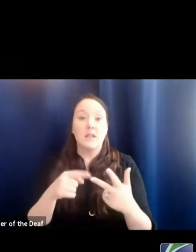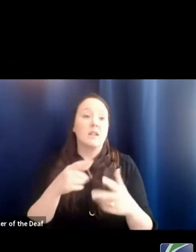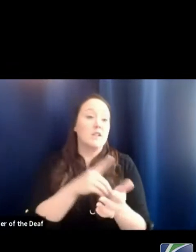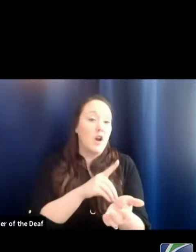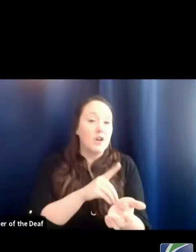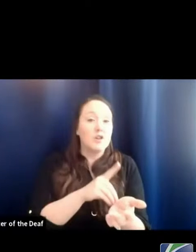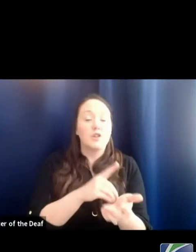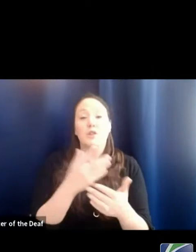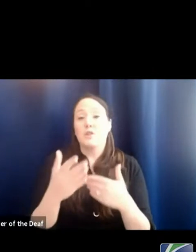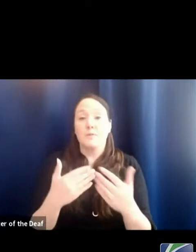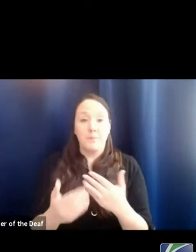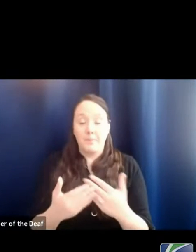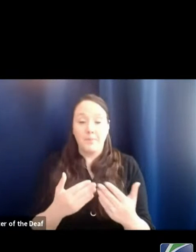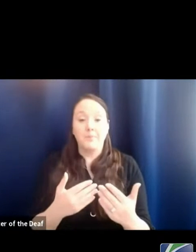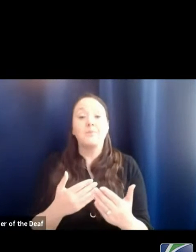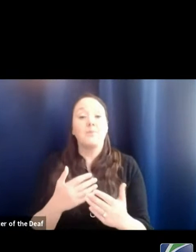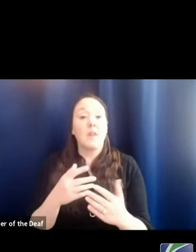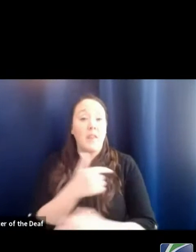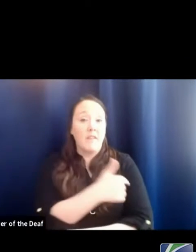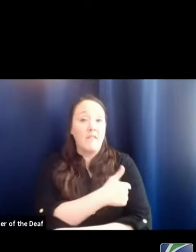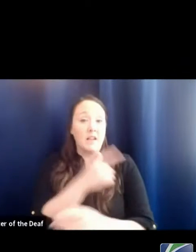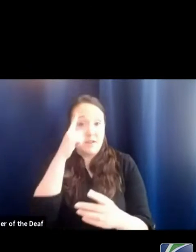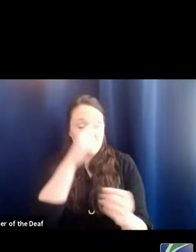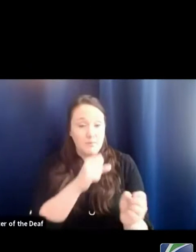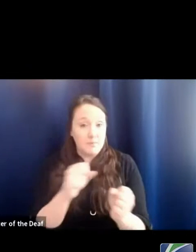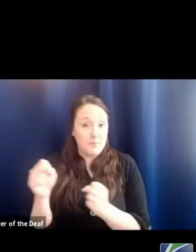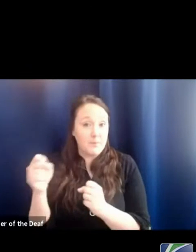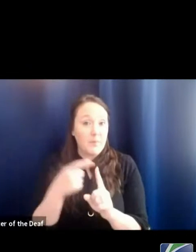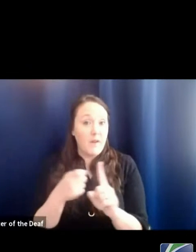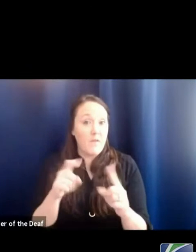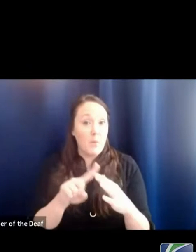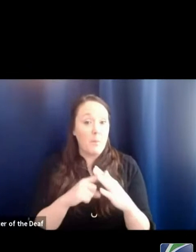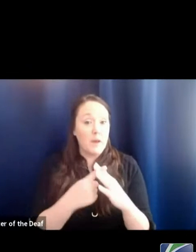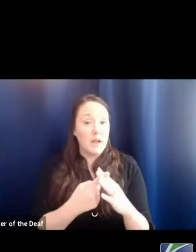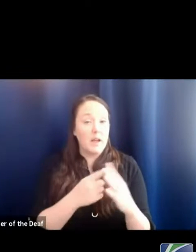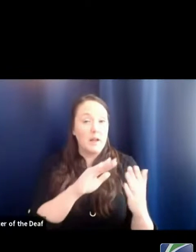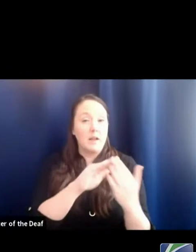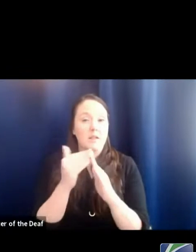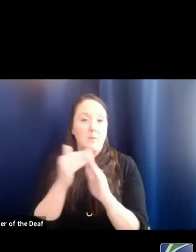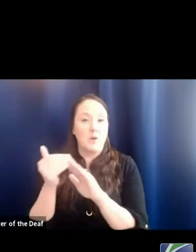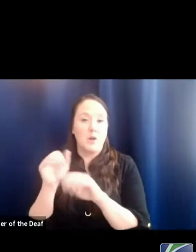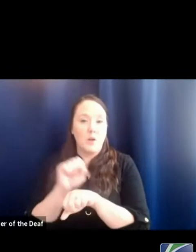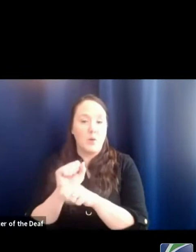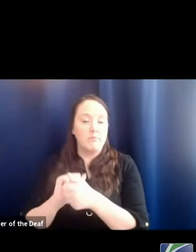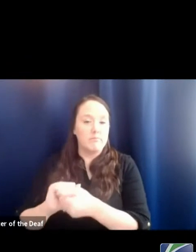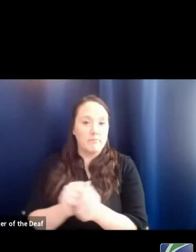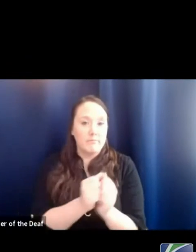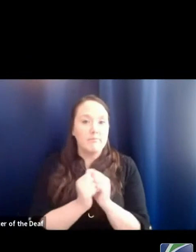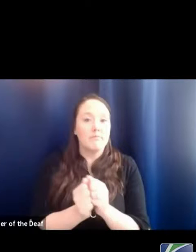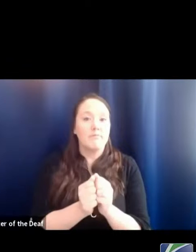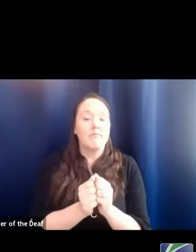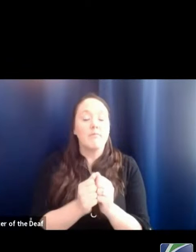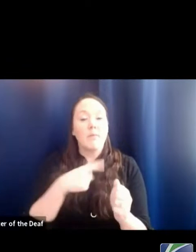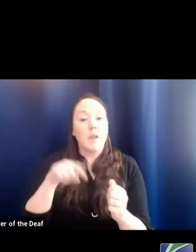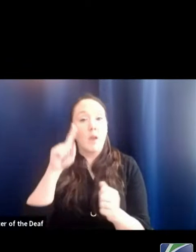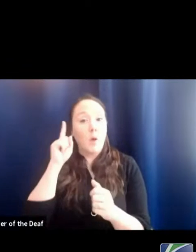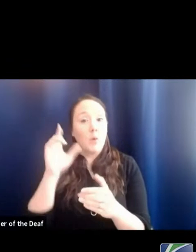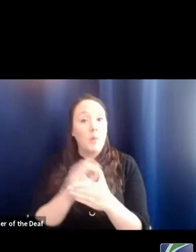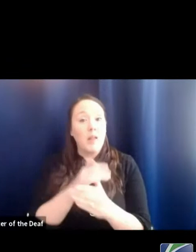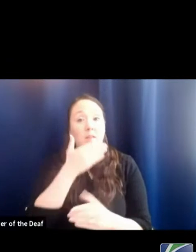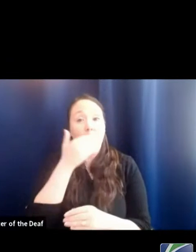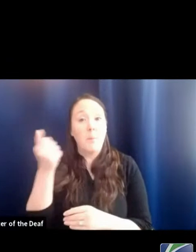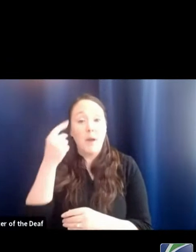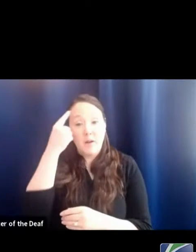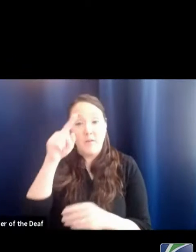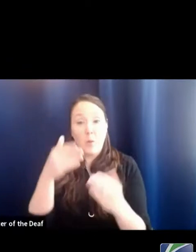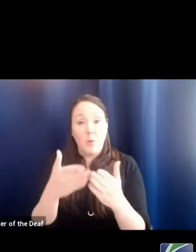Our vaccination strategy from the beginning has been a community strategy. We believe the best thing for the public is